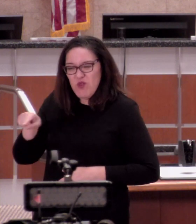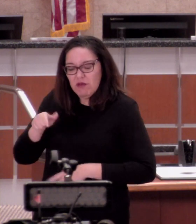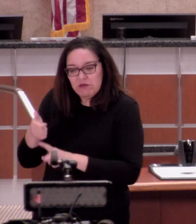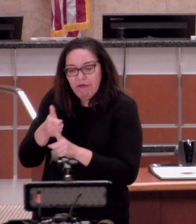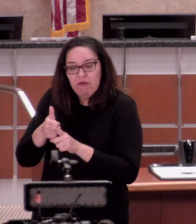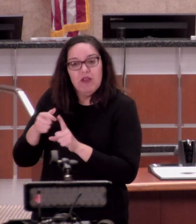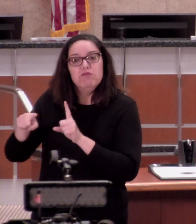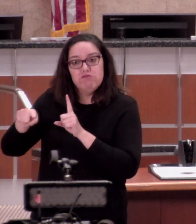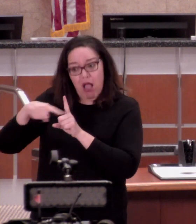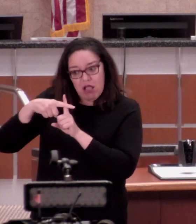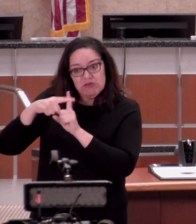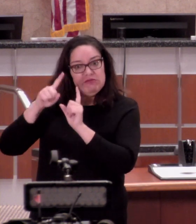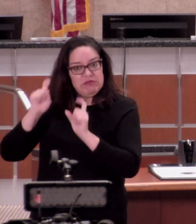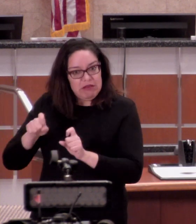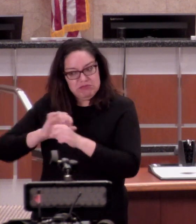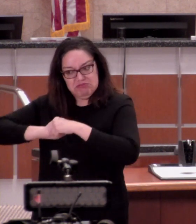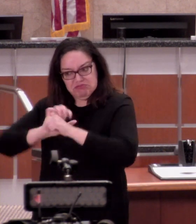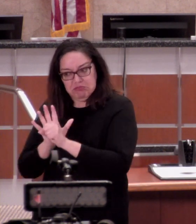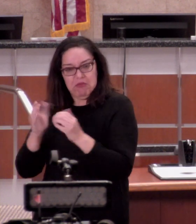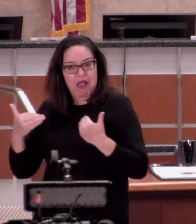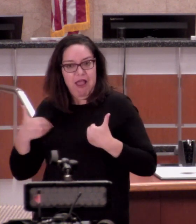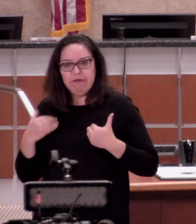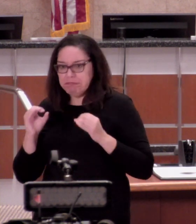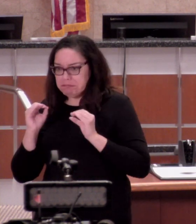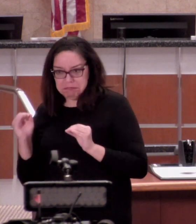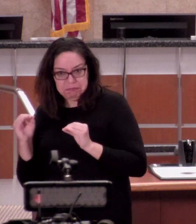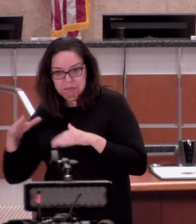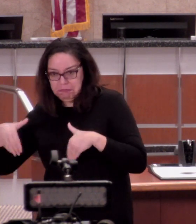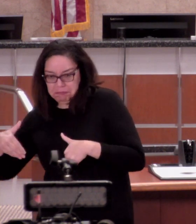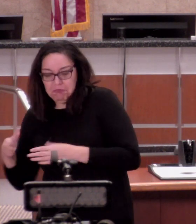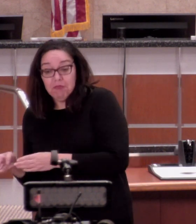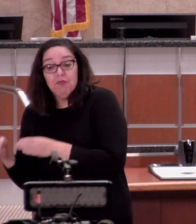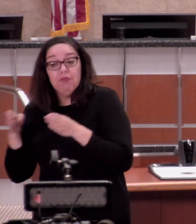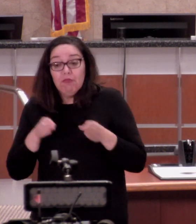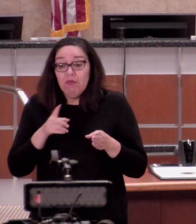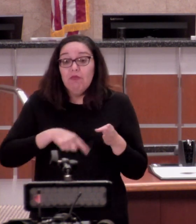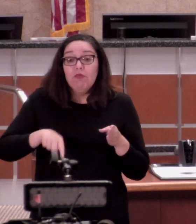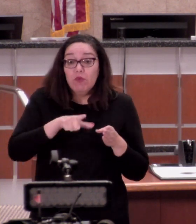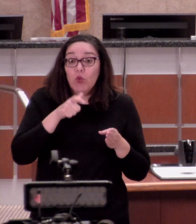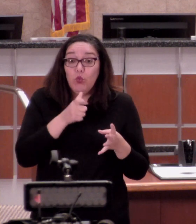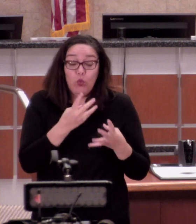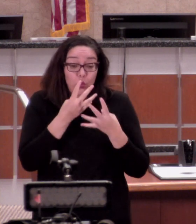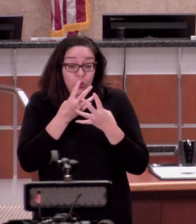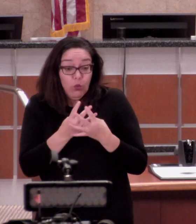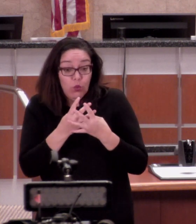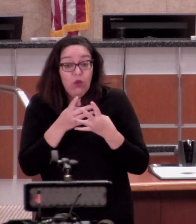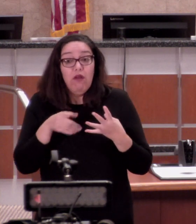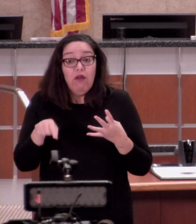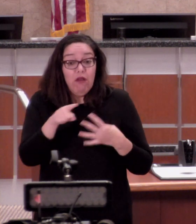employees that have tested positive, while they are working, have no contact with the public.